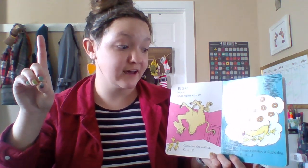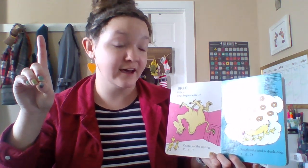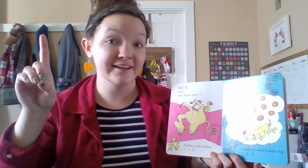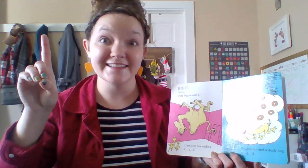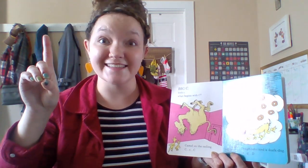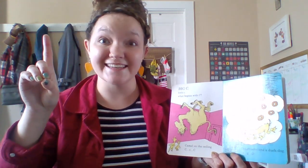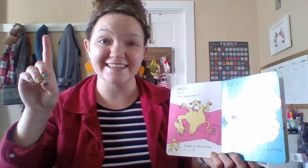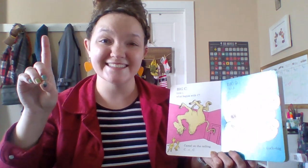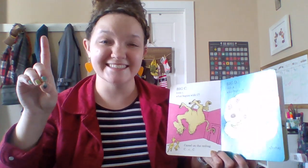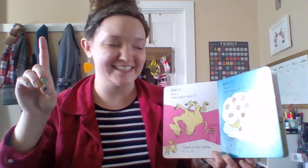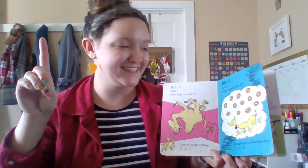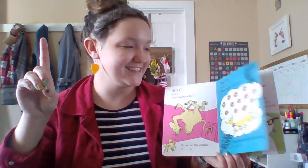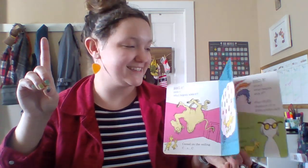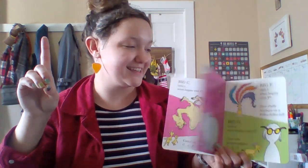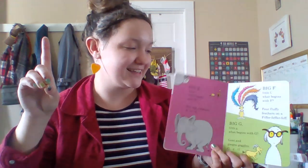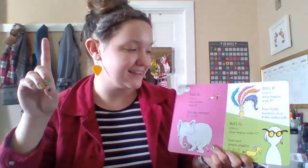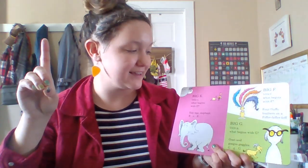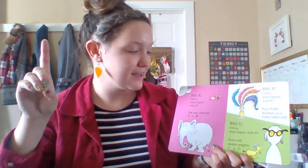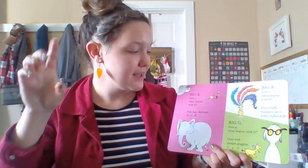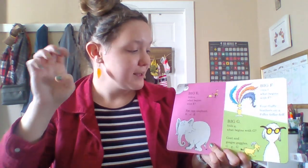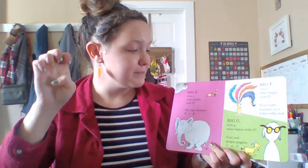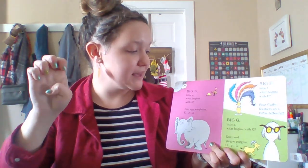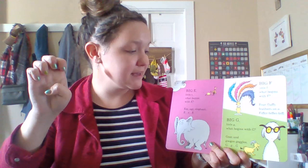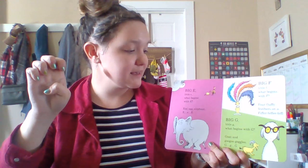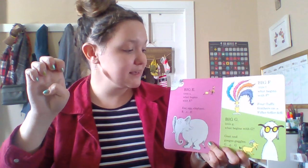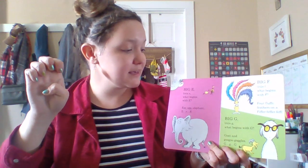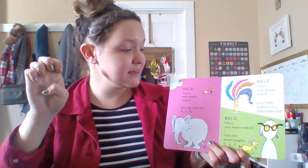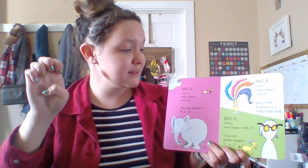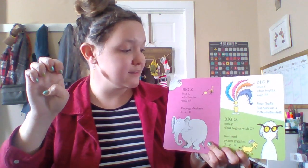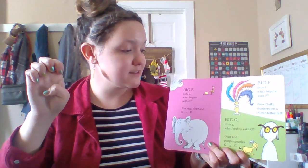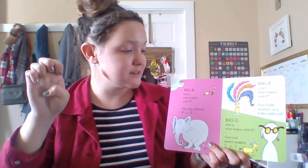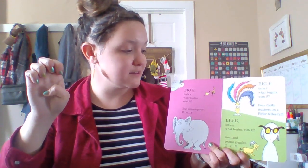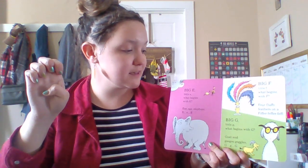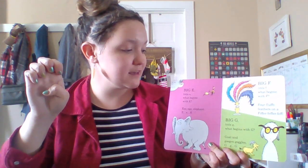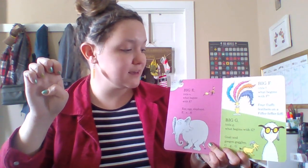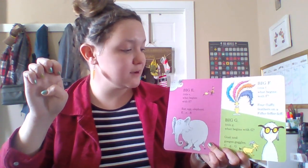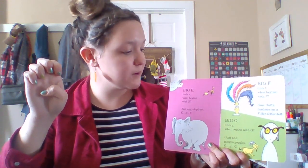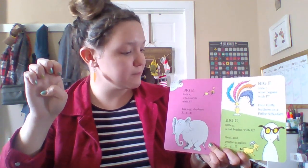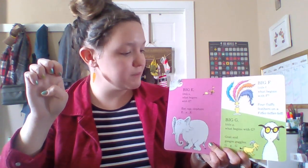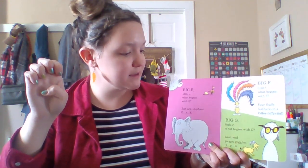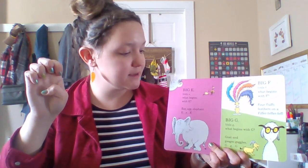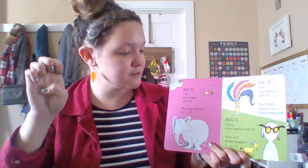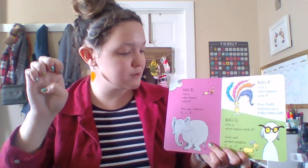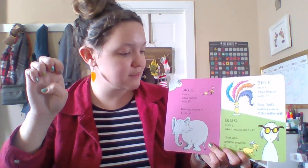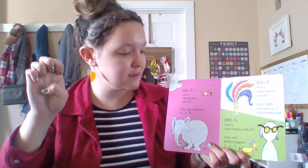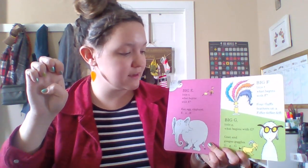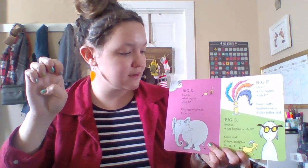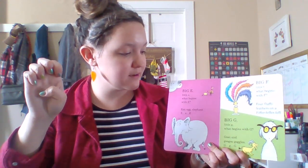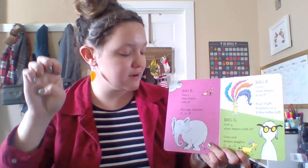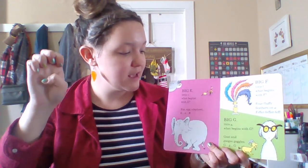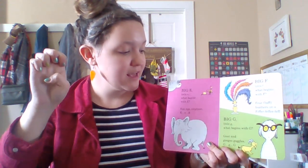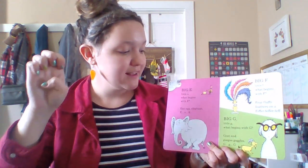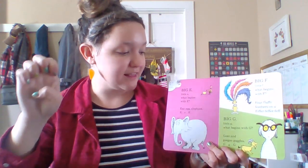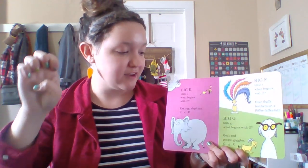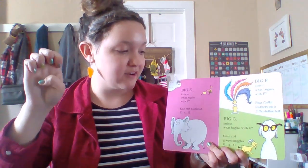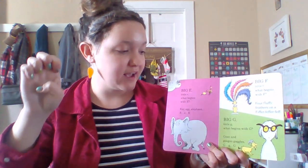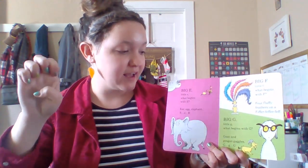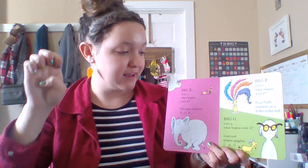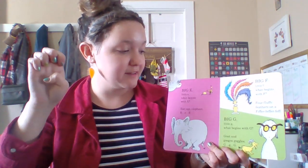dog, D, D, D. Big E, little E, what begins with ear? Ear, egg,